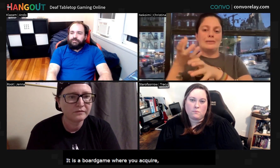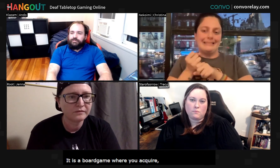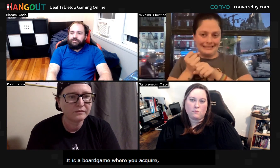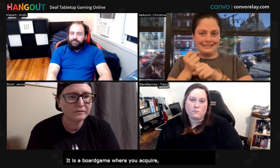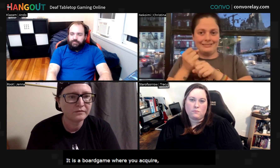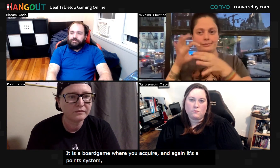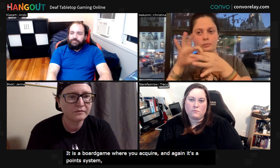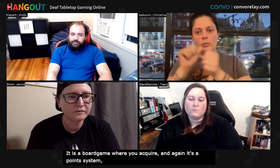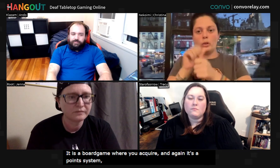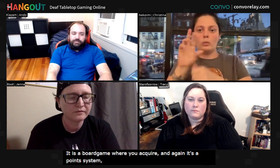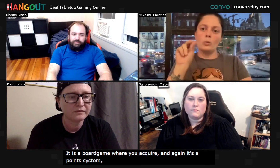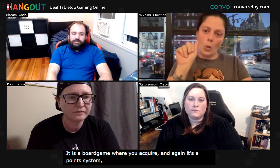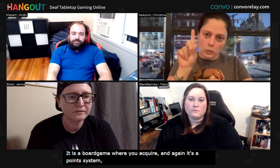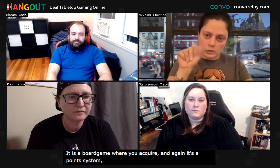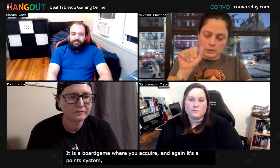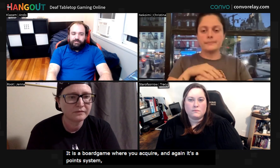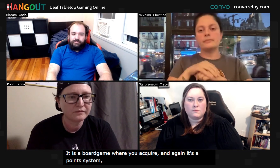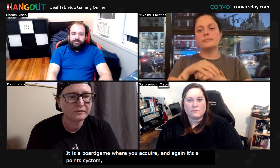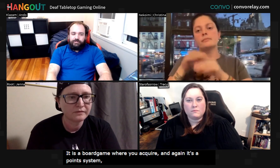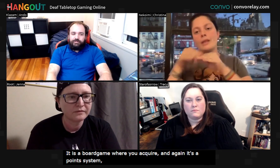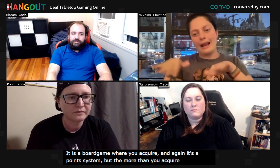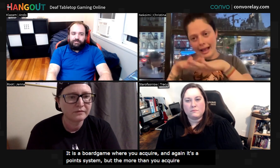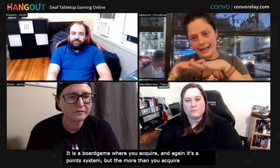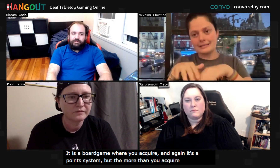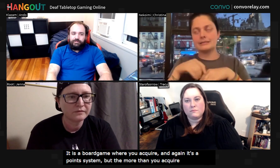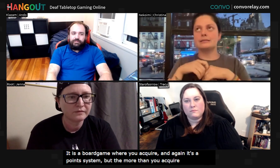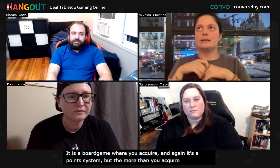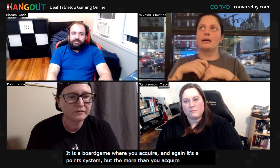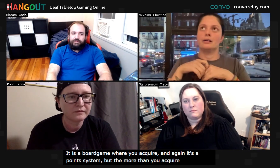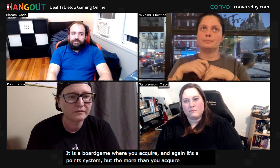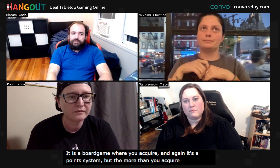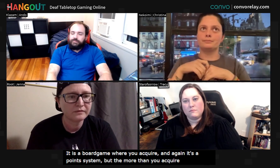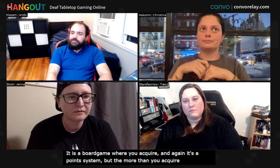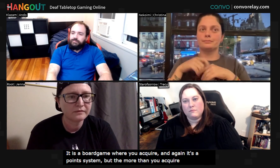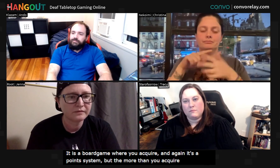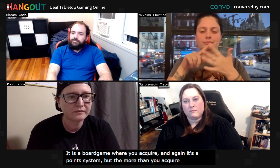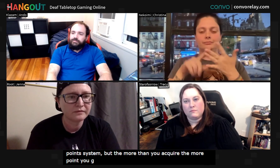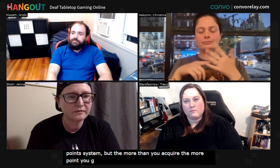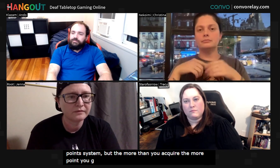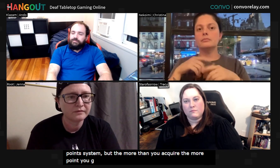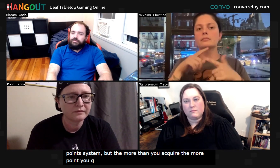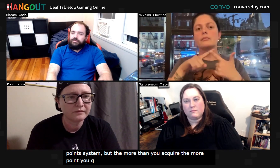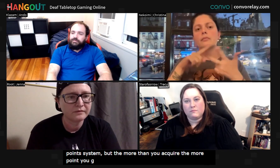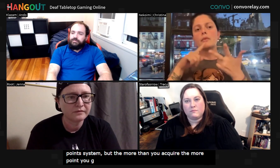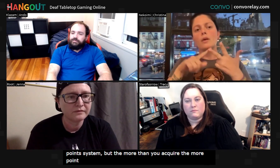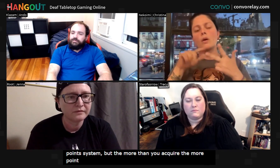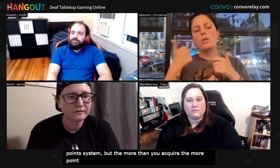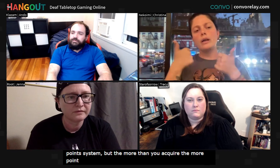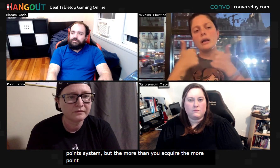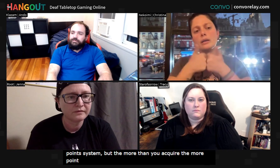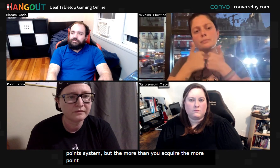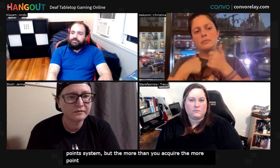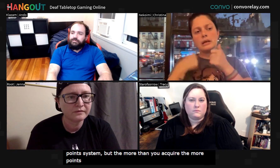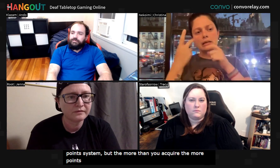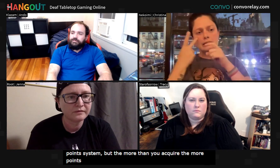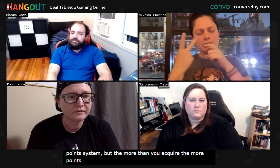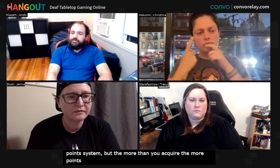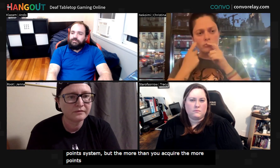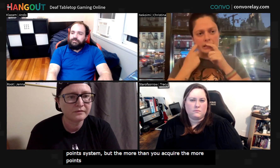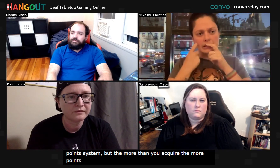acquire, the more points you get in regards to acquiring roads and land, and different things like that. Now,